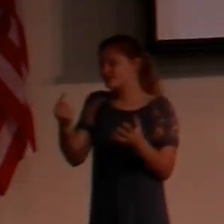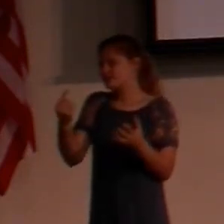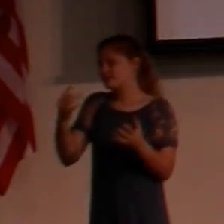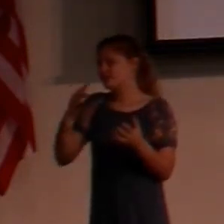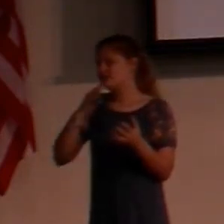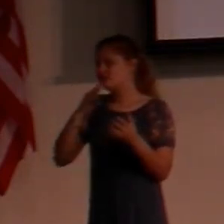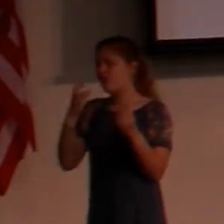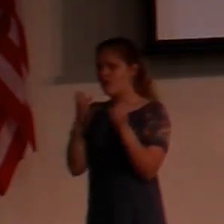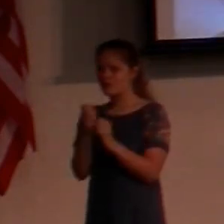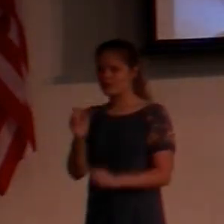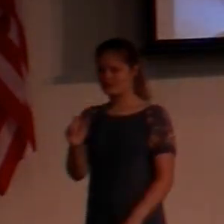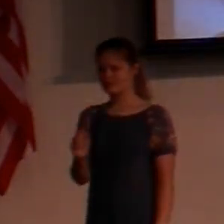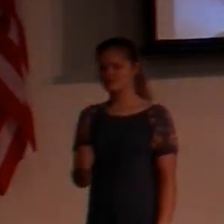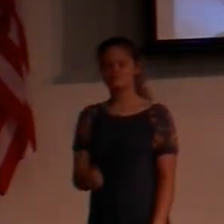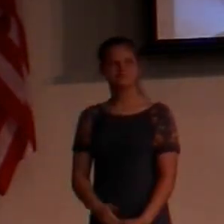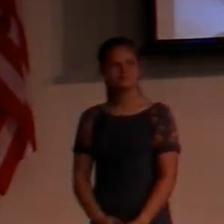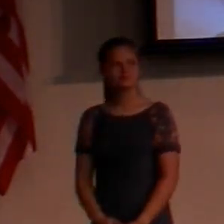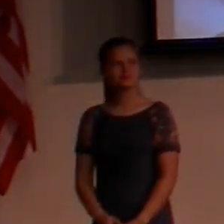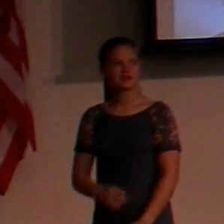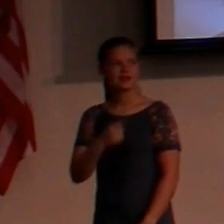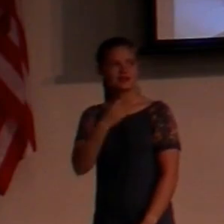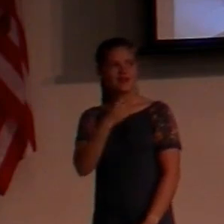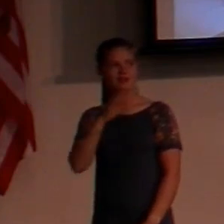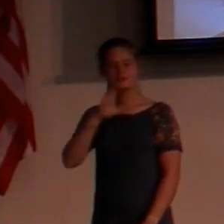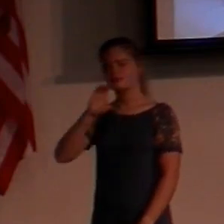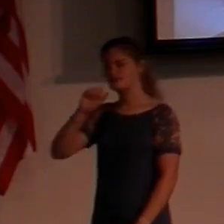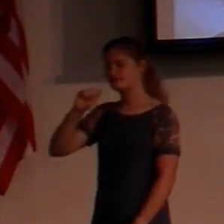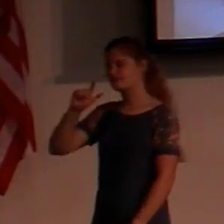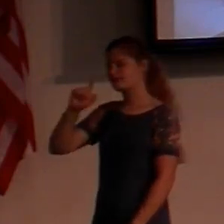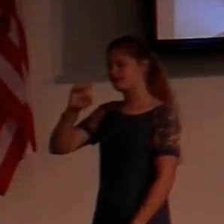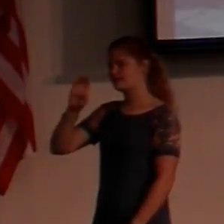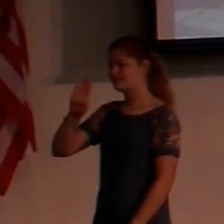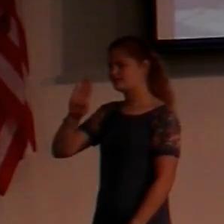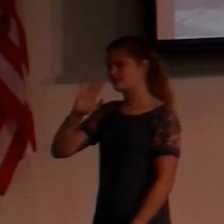that. That was Caleb Thornton's brother.